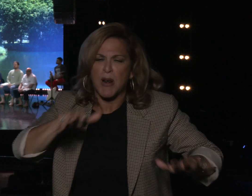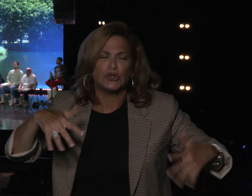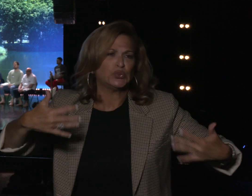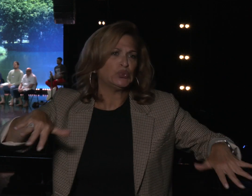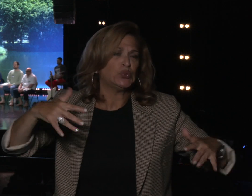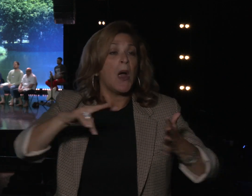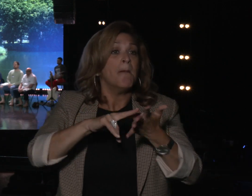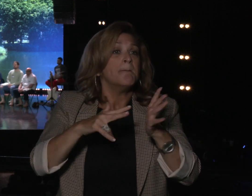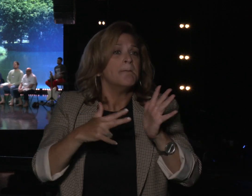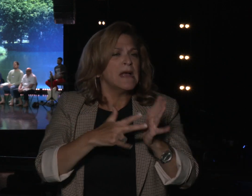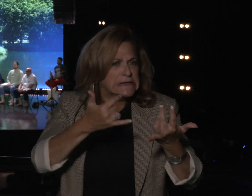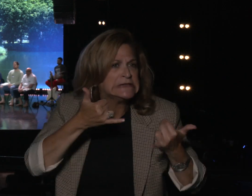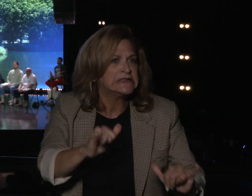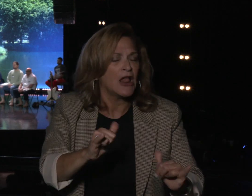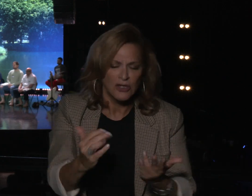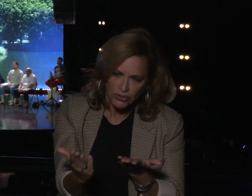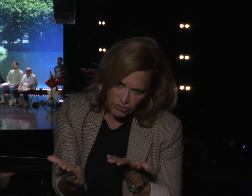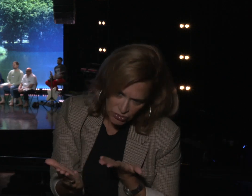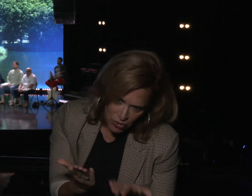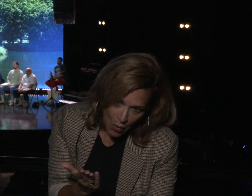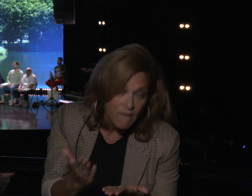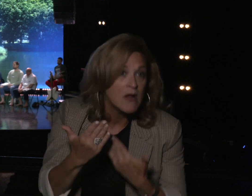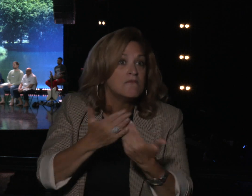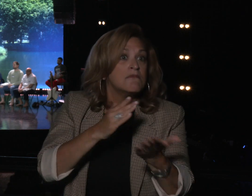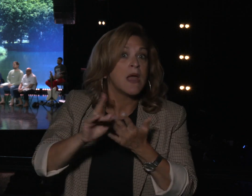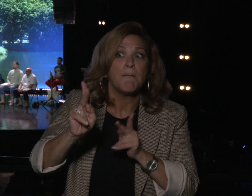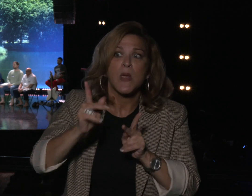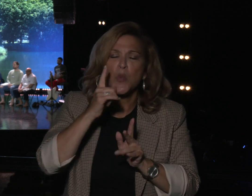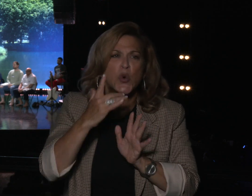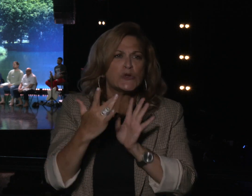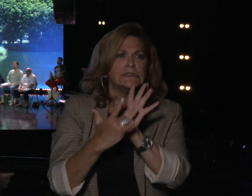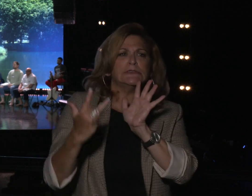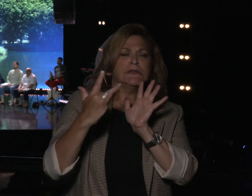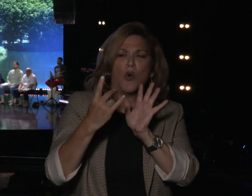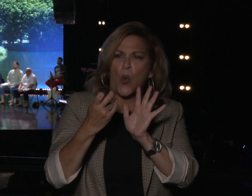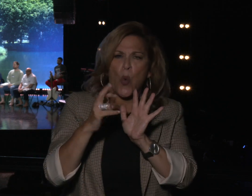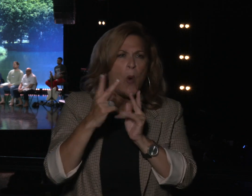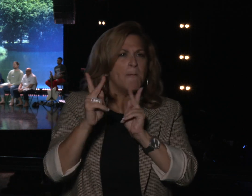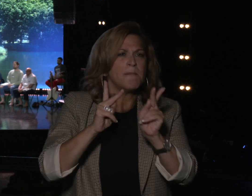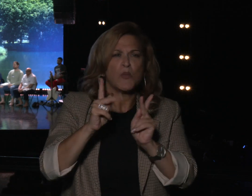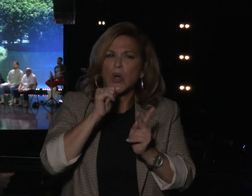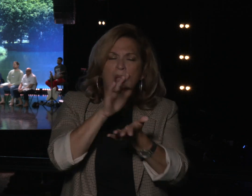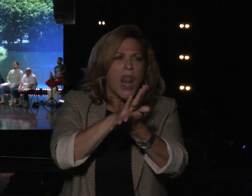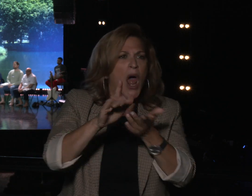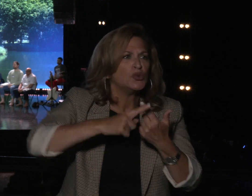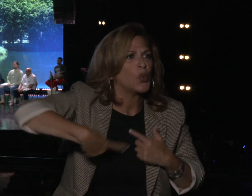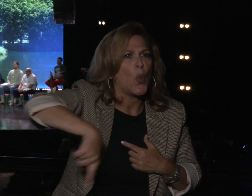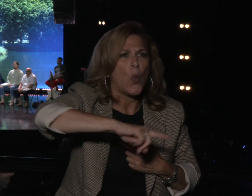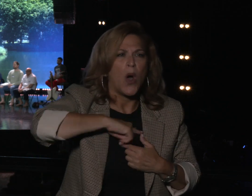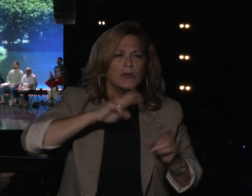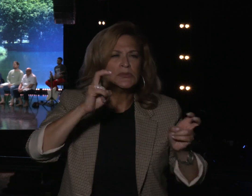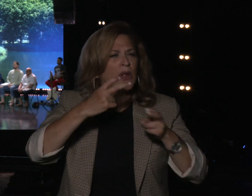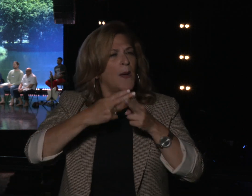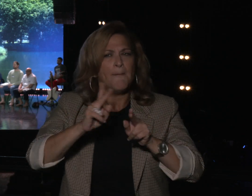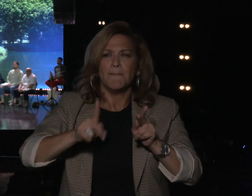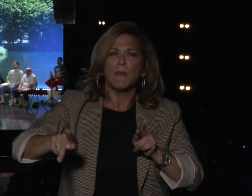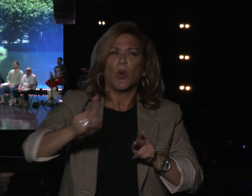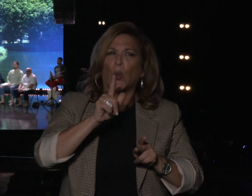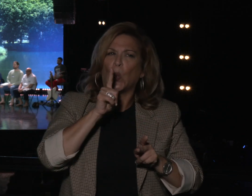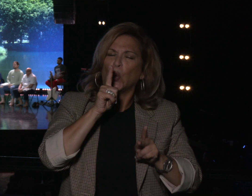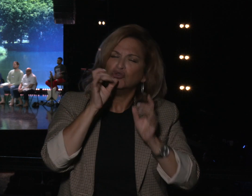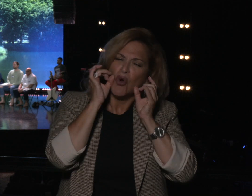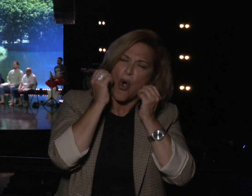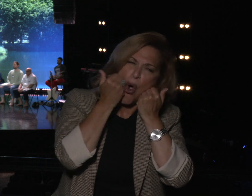then we can still serve, even when people abuse us and accuse us, even when people treat us wrong, even when people do all these